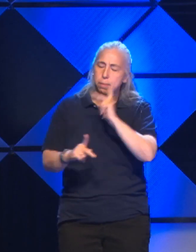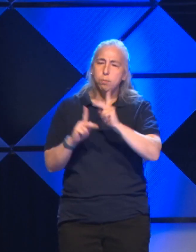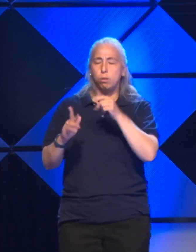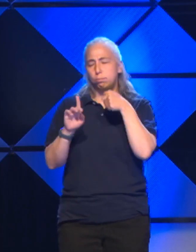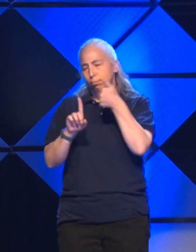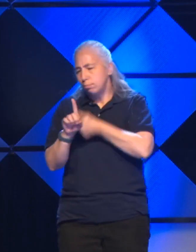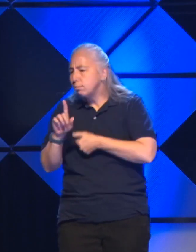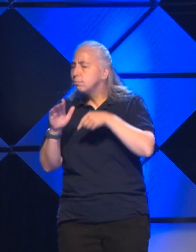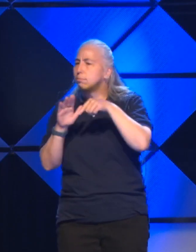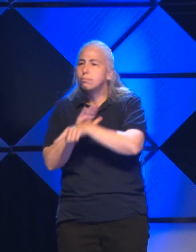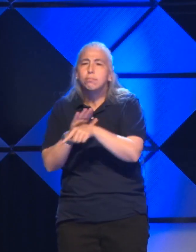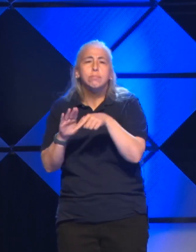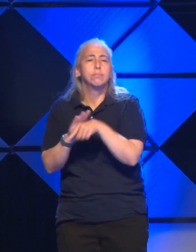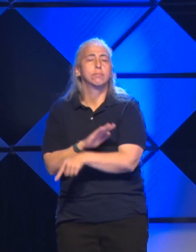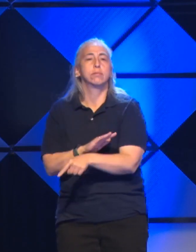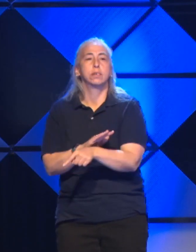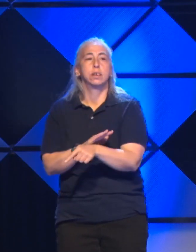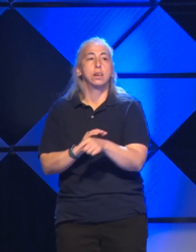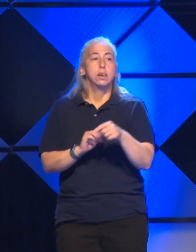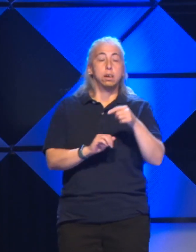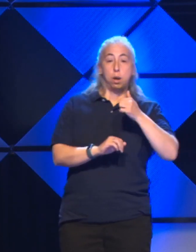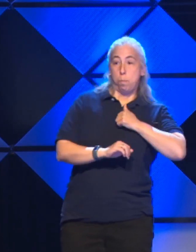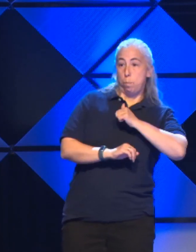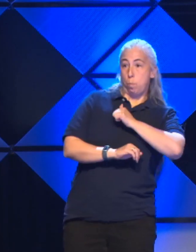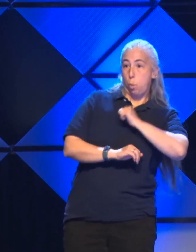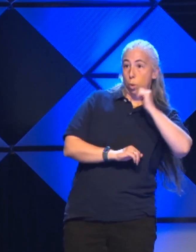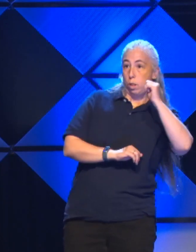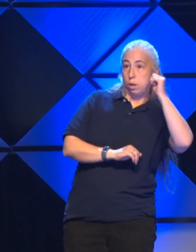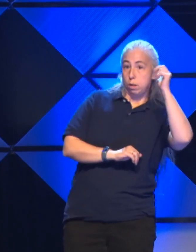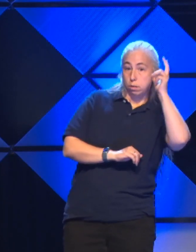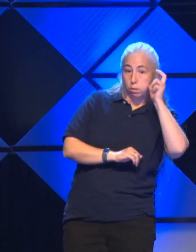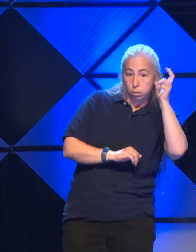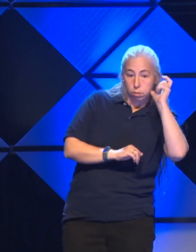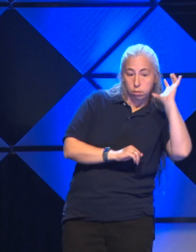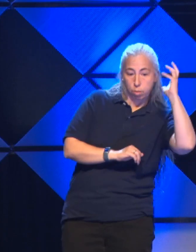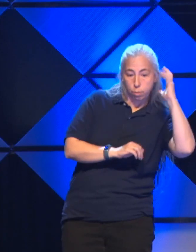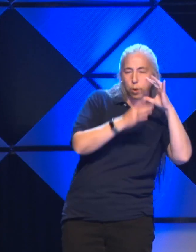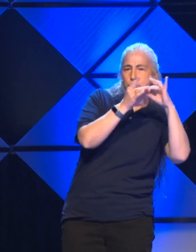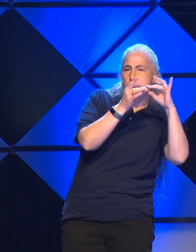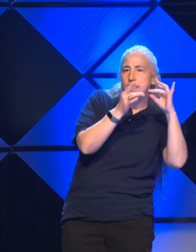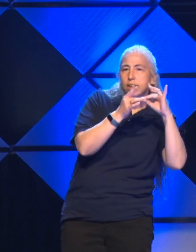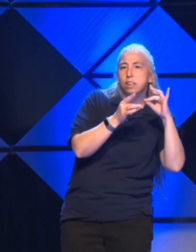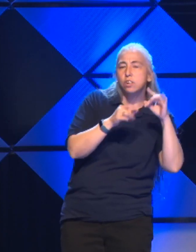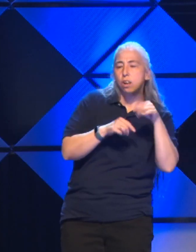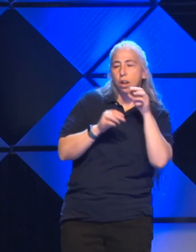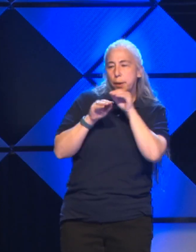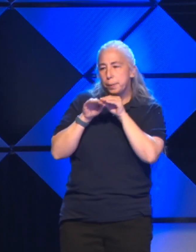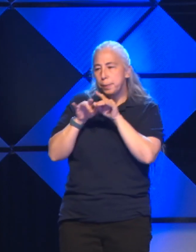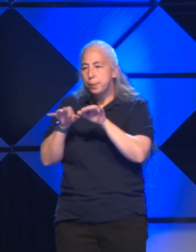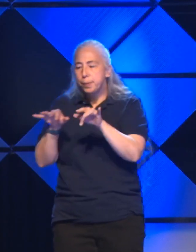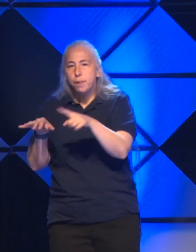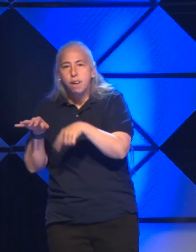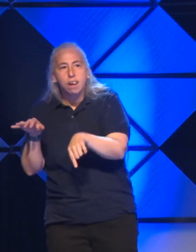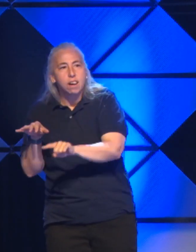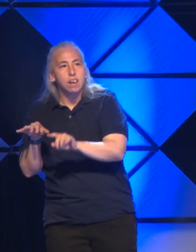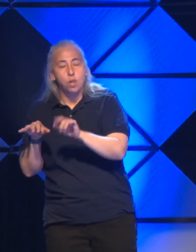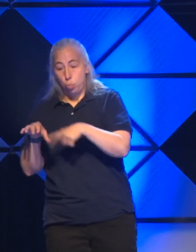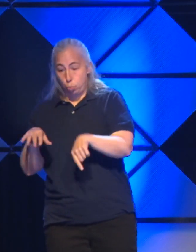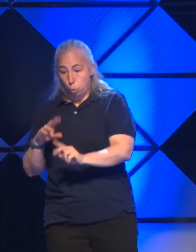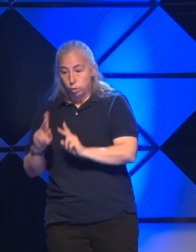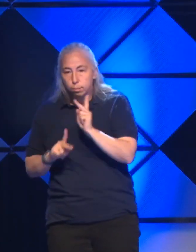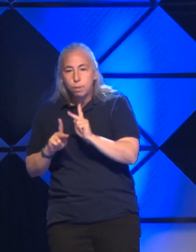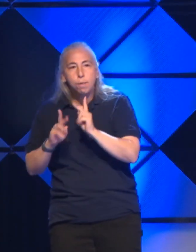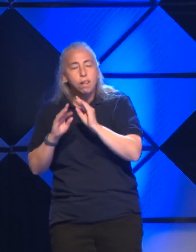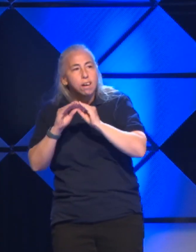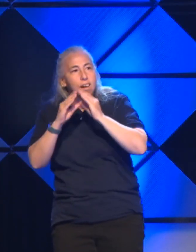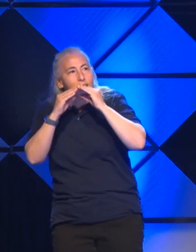this news from Poland came, they start to have hope. They start to have hope. They put a smile on their face. They